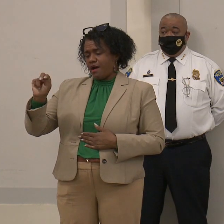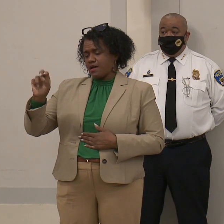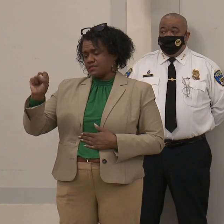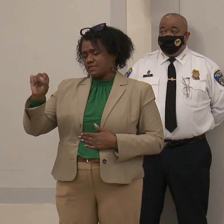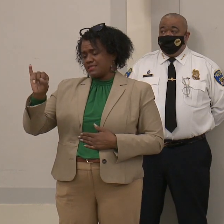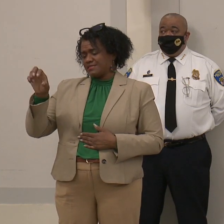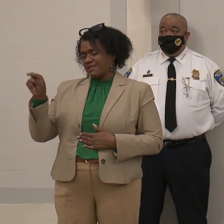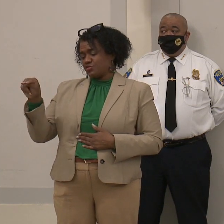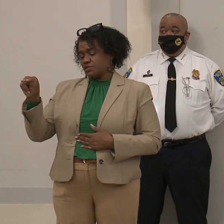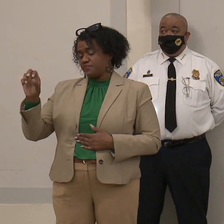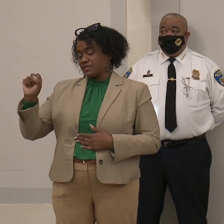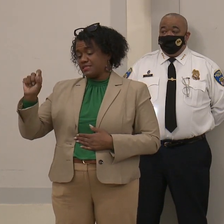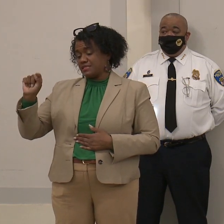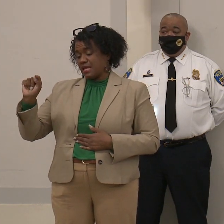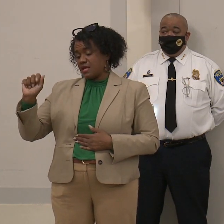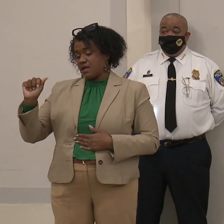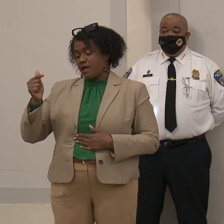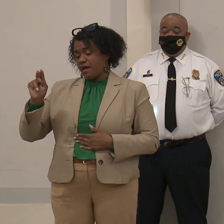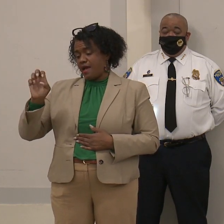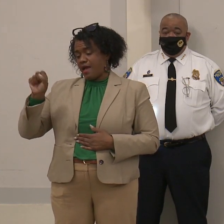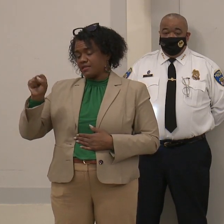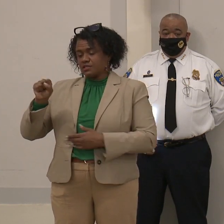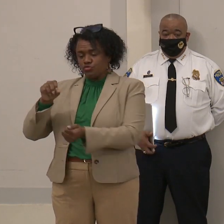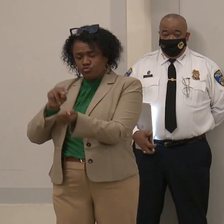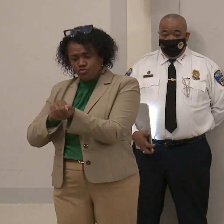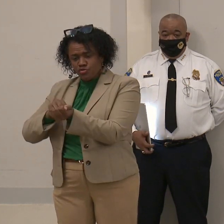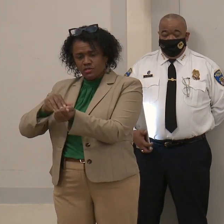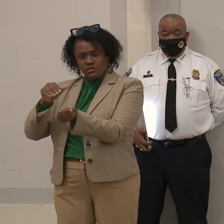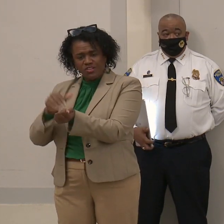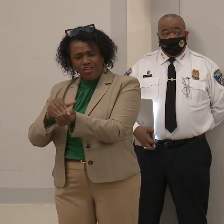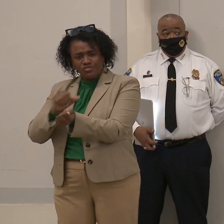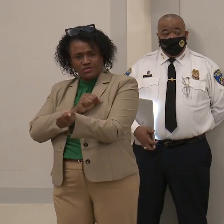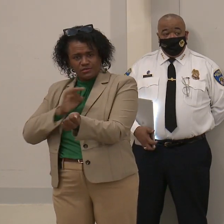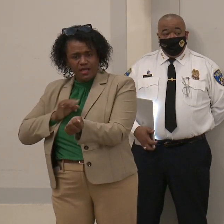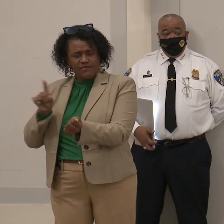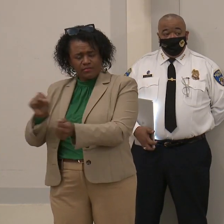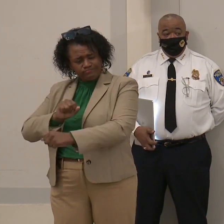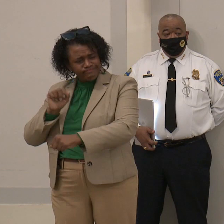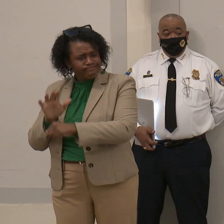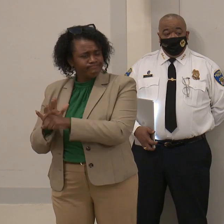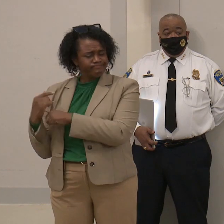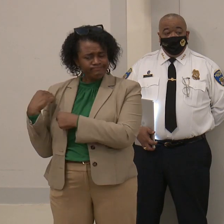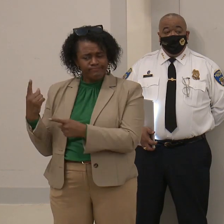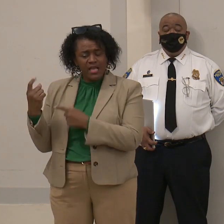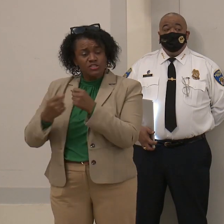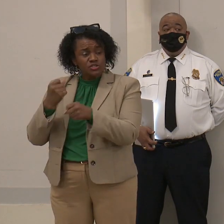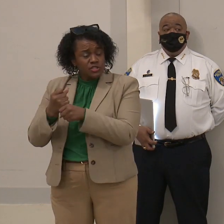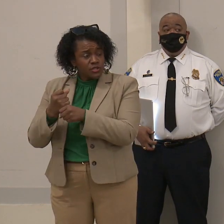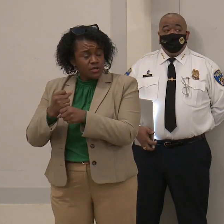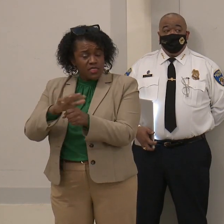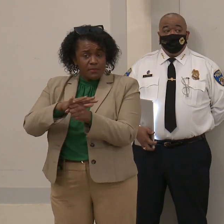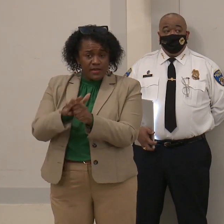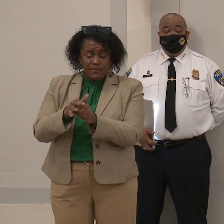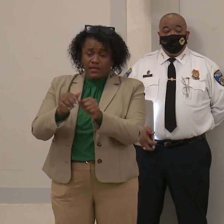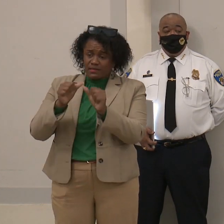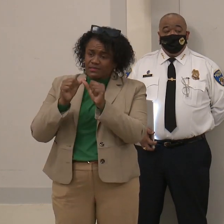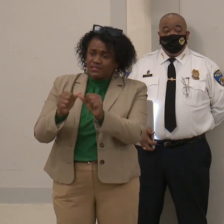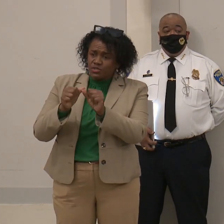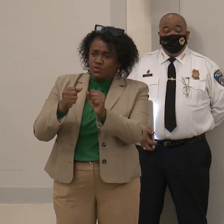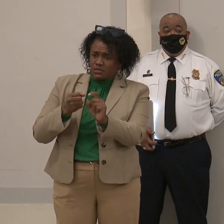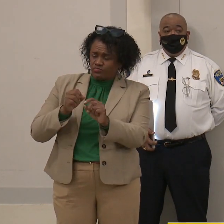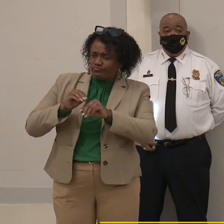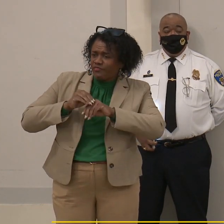nurses, doctors, and staff for their commitment that they've shown over the past year. As the pandemic continues to affect